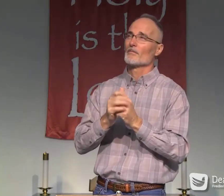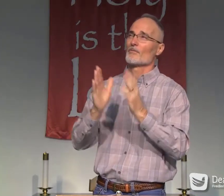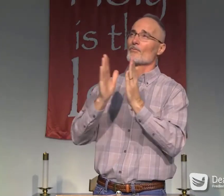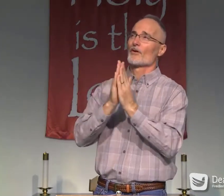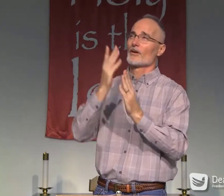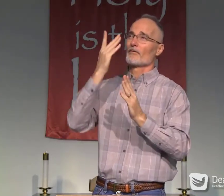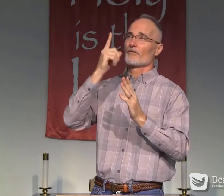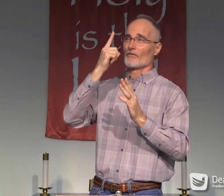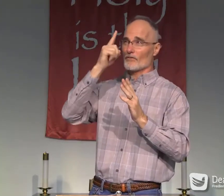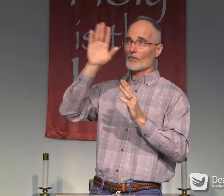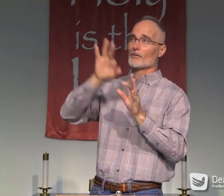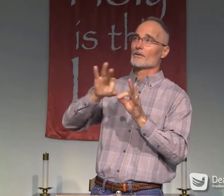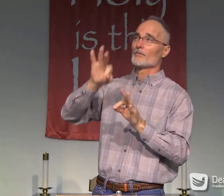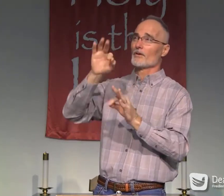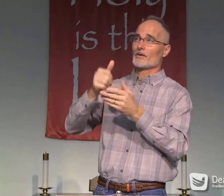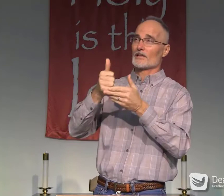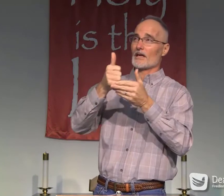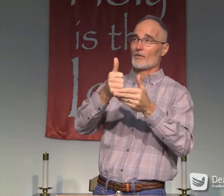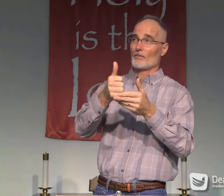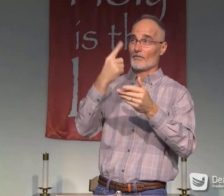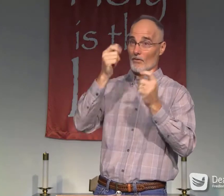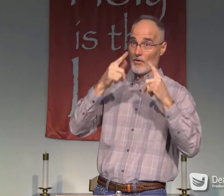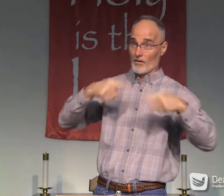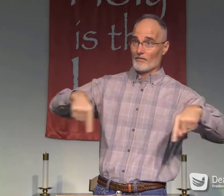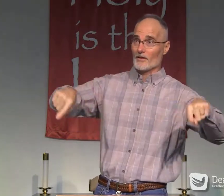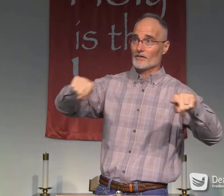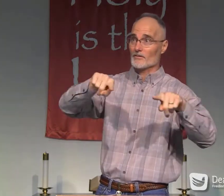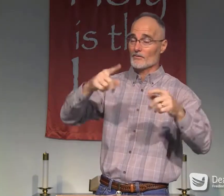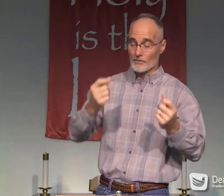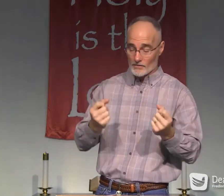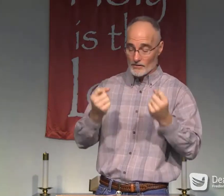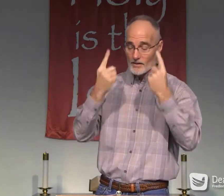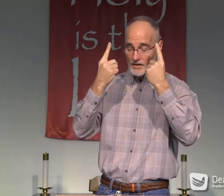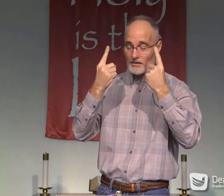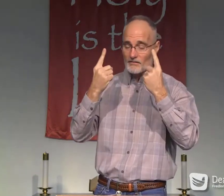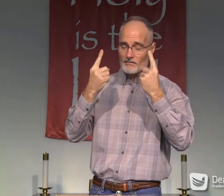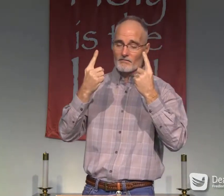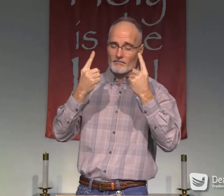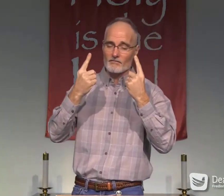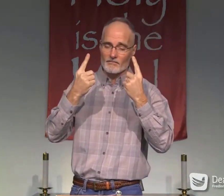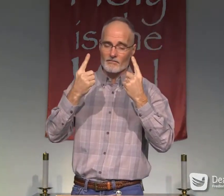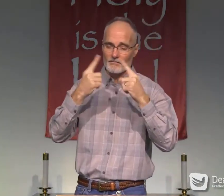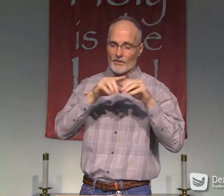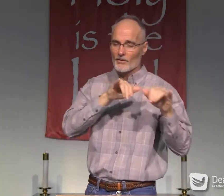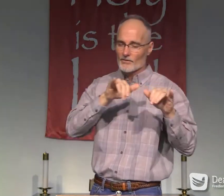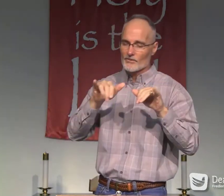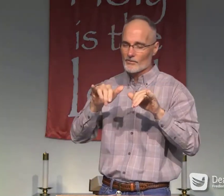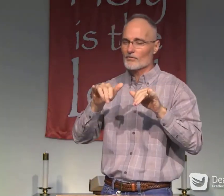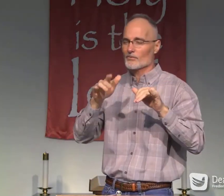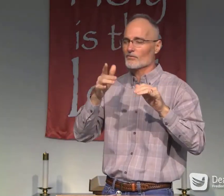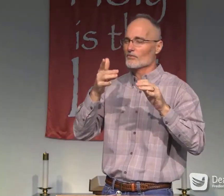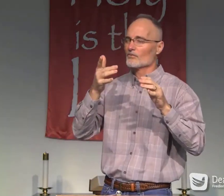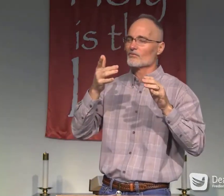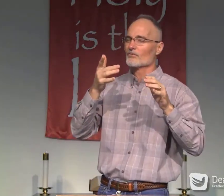that lesson clearly. And I pray that your Spirit would help all of us to understand.